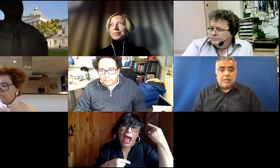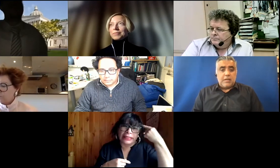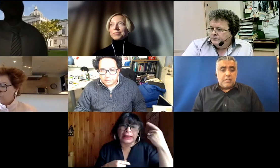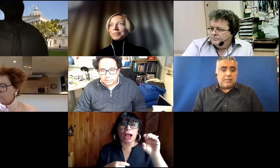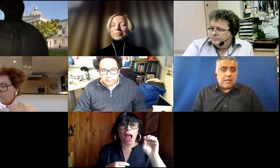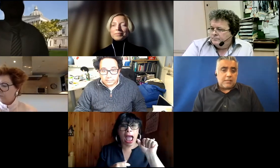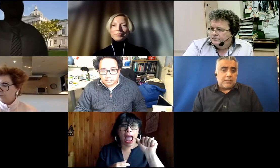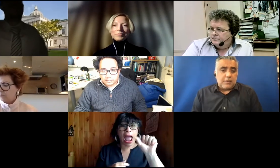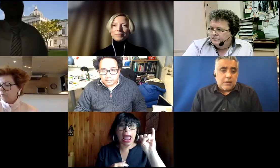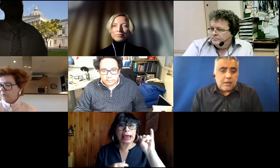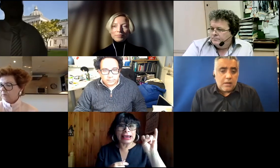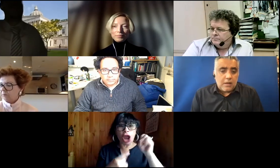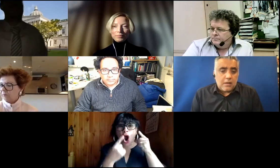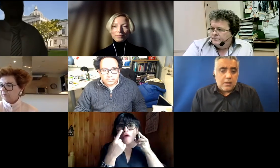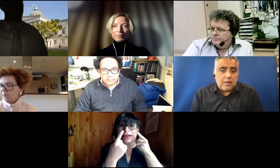important is that